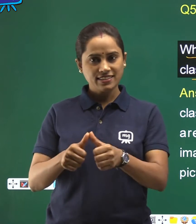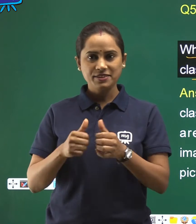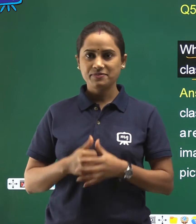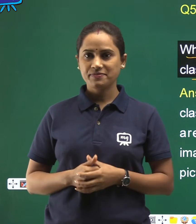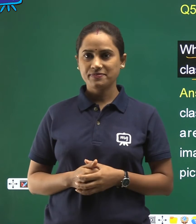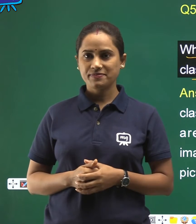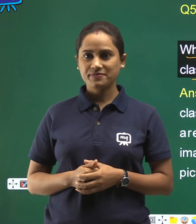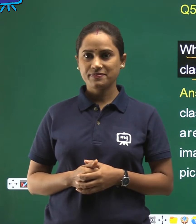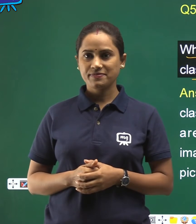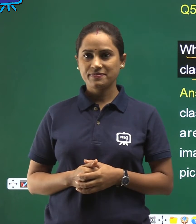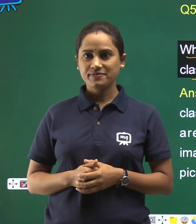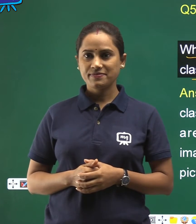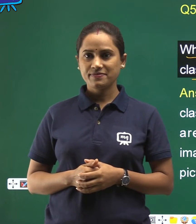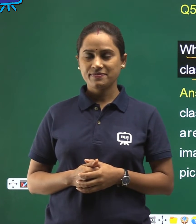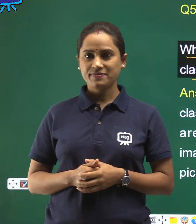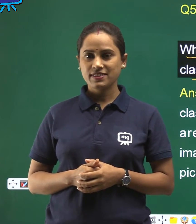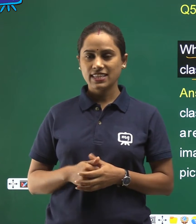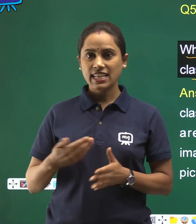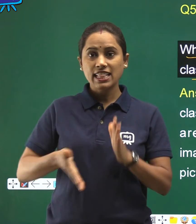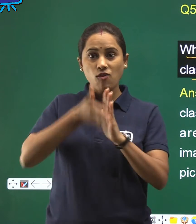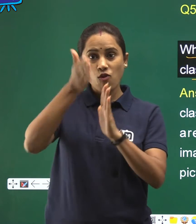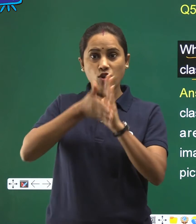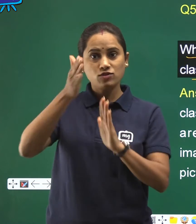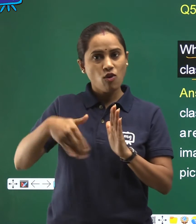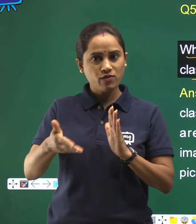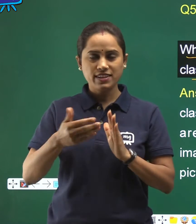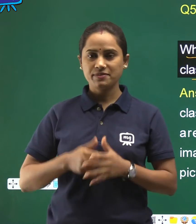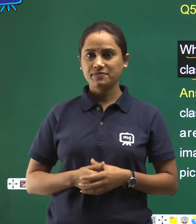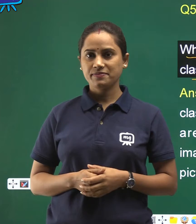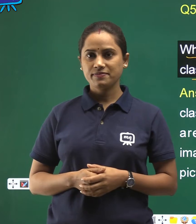Answer. The walls of the